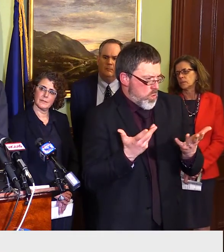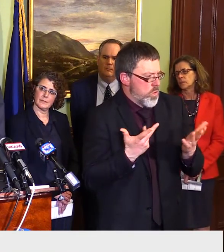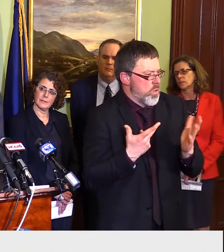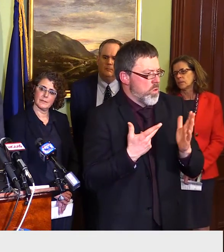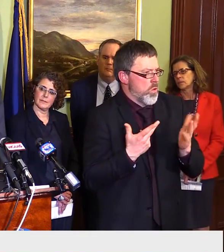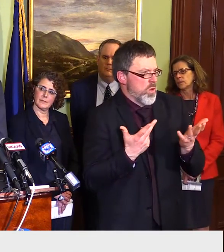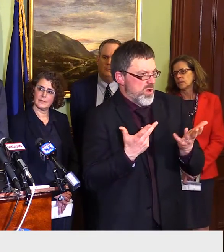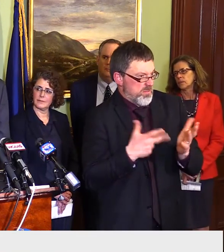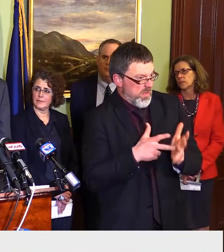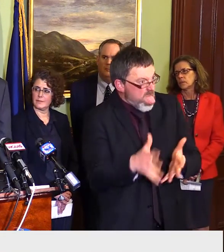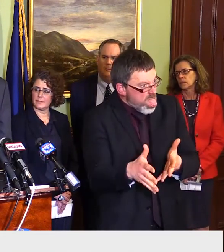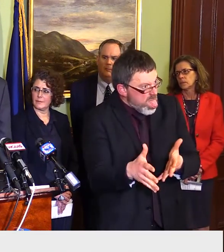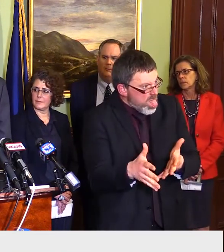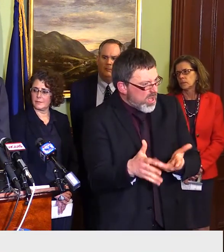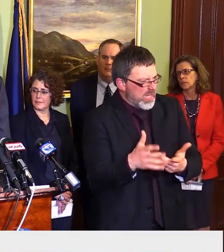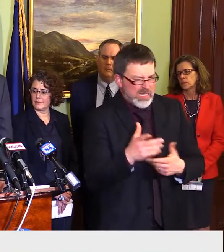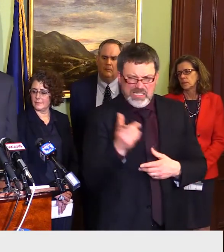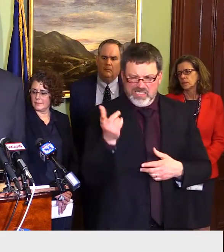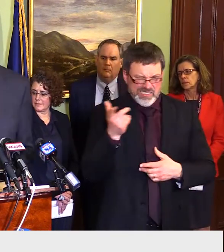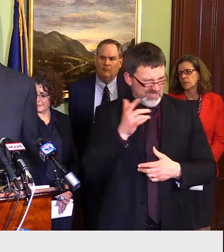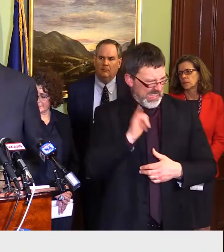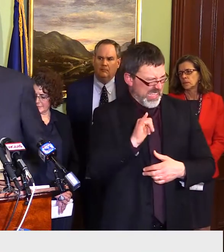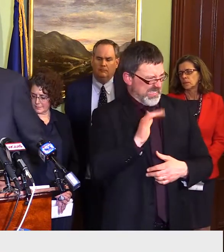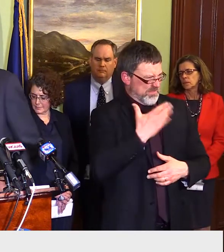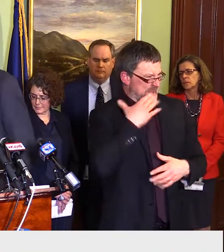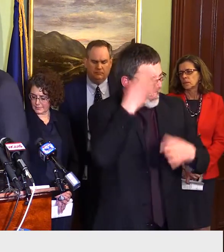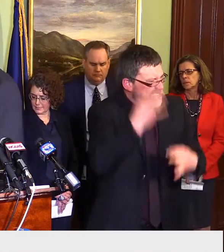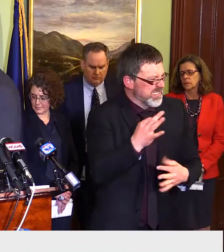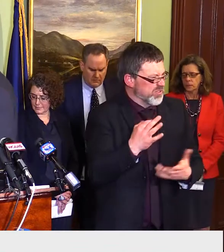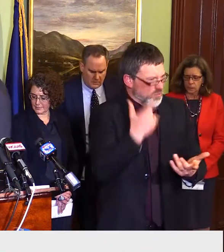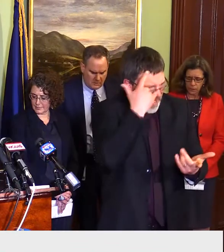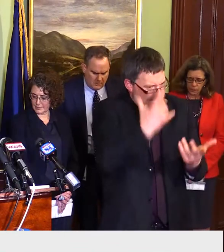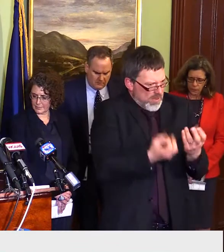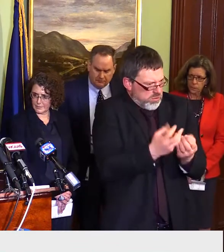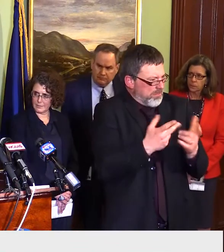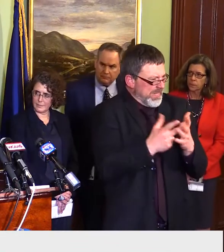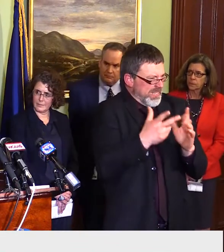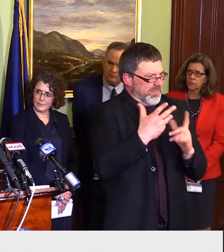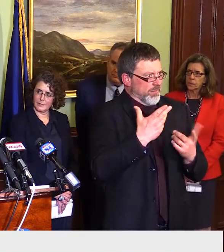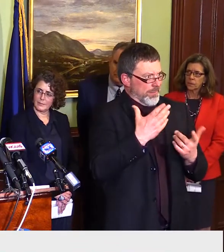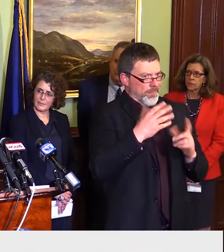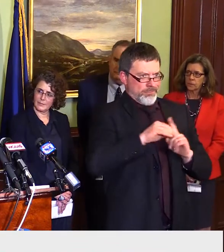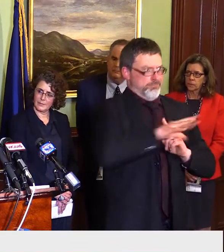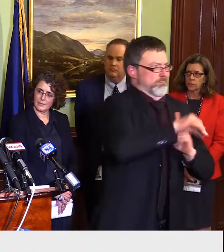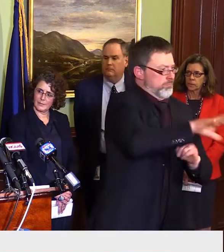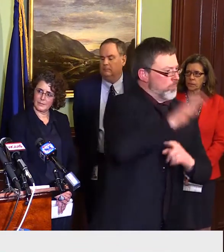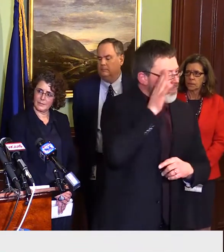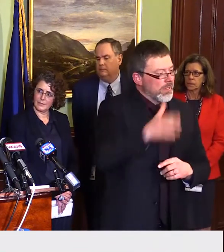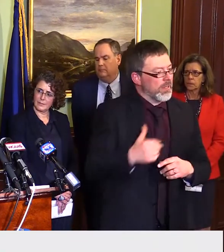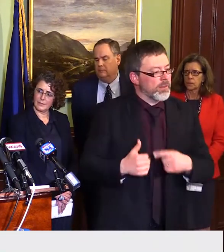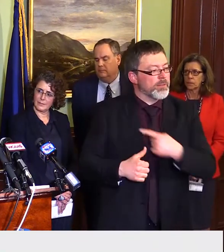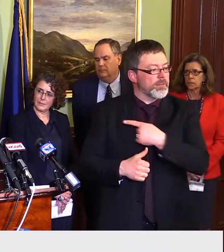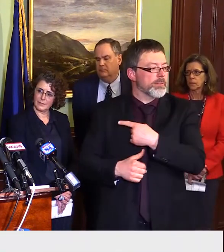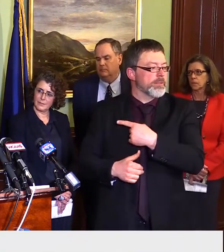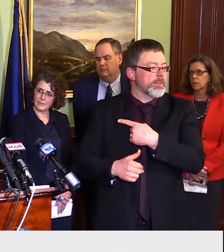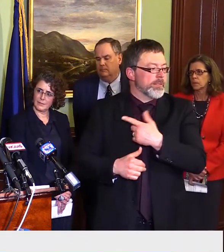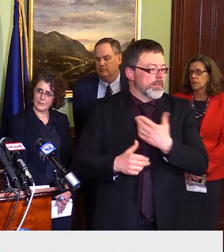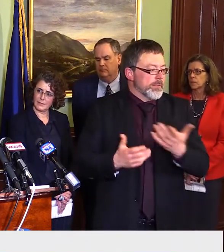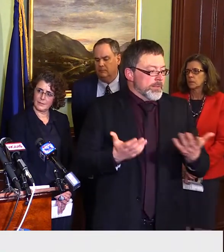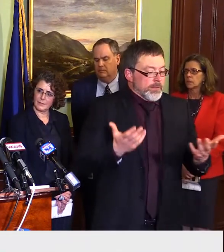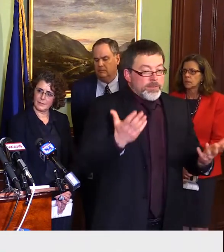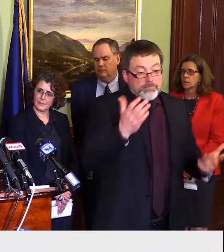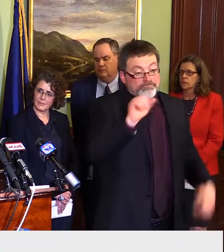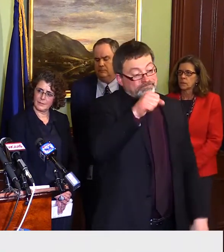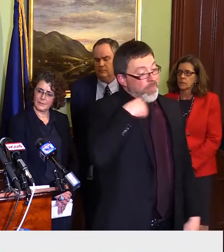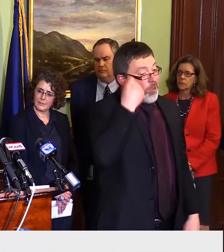Understood. You know, I've thought a lot about this as well, and we never know when we become infected. We